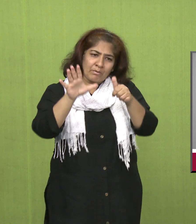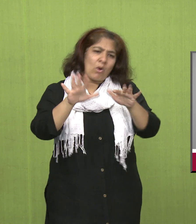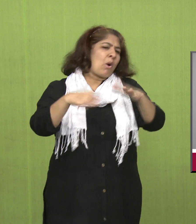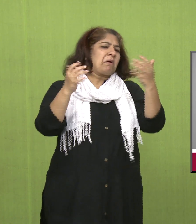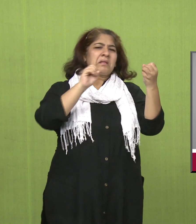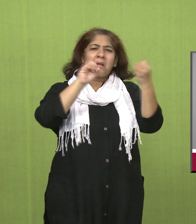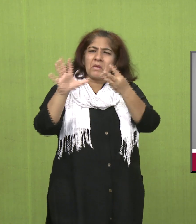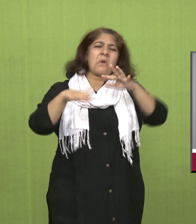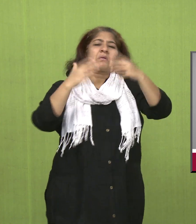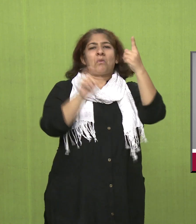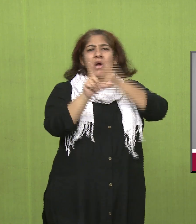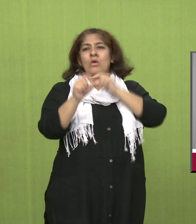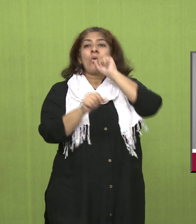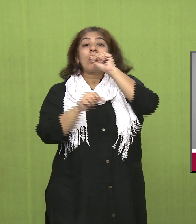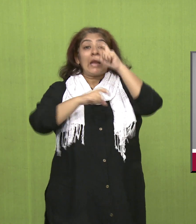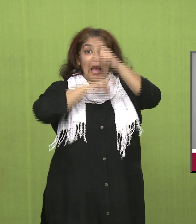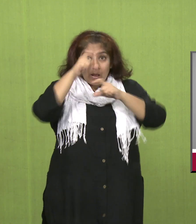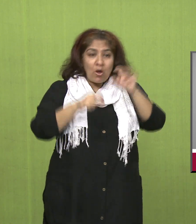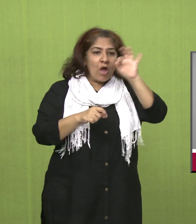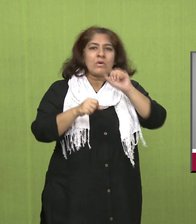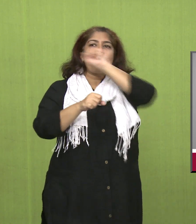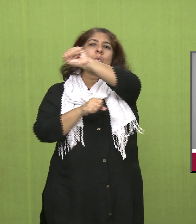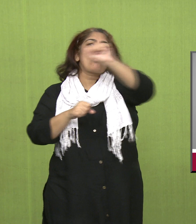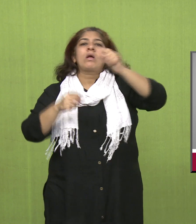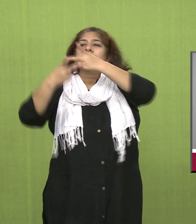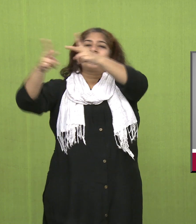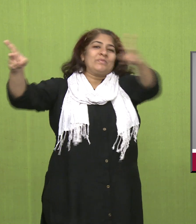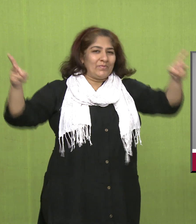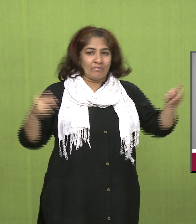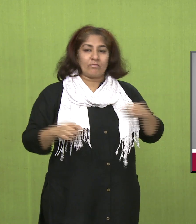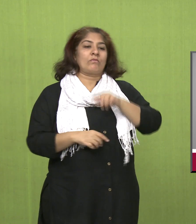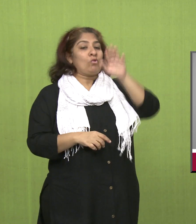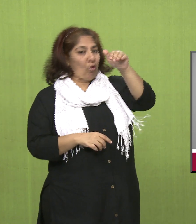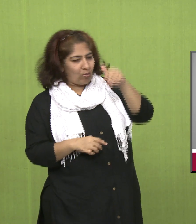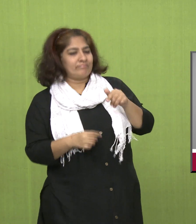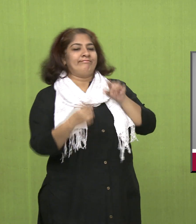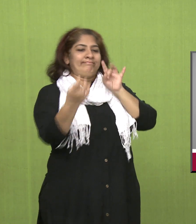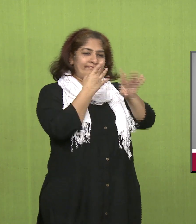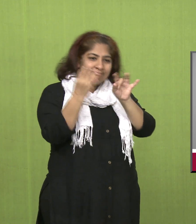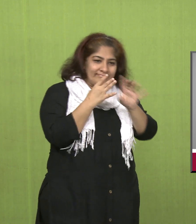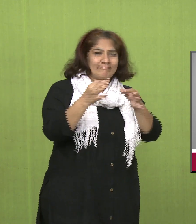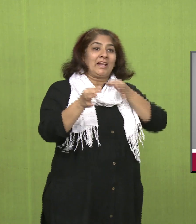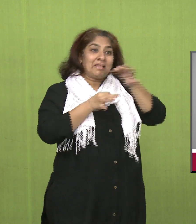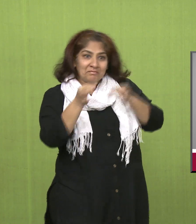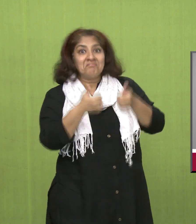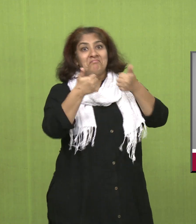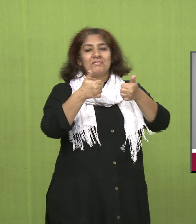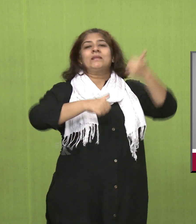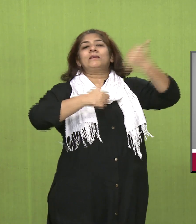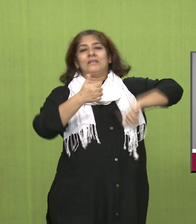are revised, and there are different departments and we call them, we give them feedback and about their work, what to improve and